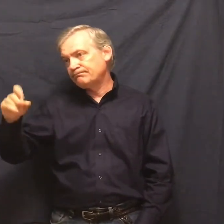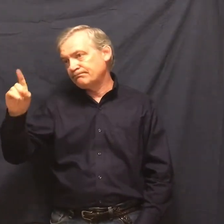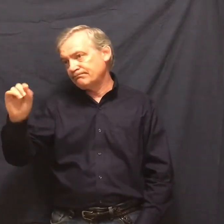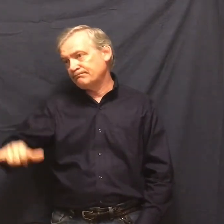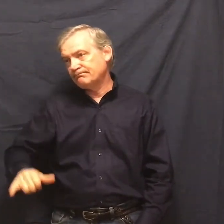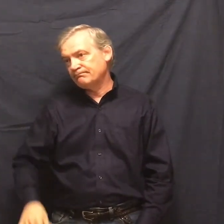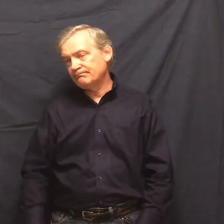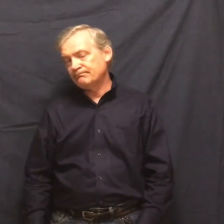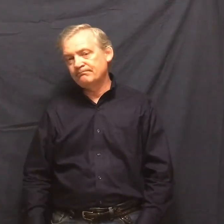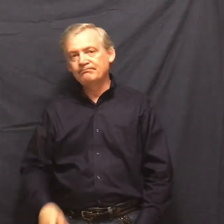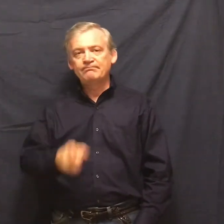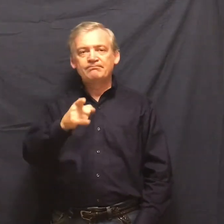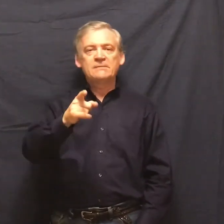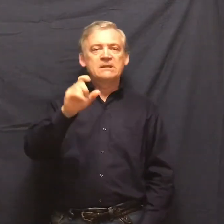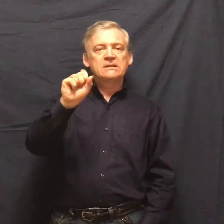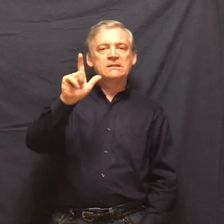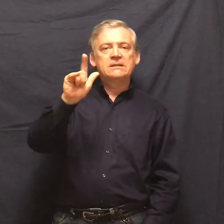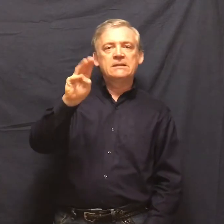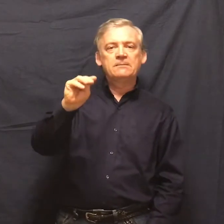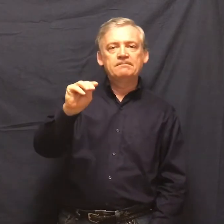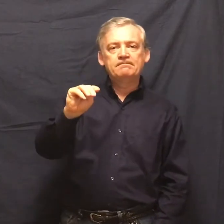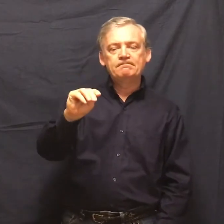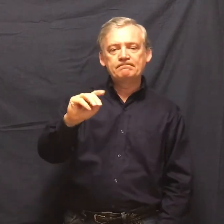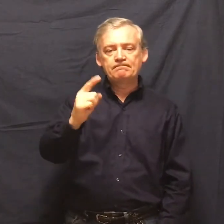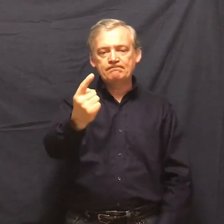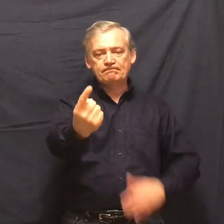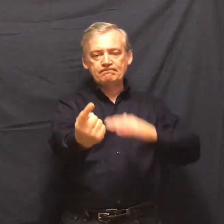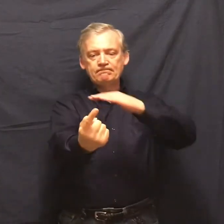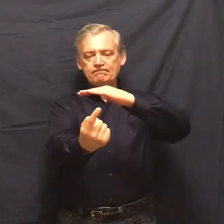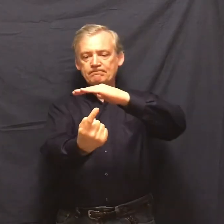Slim sat down on a box across the table from George.